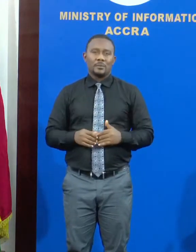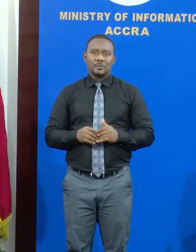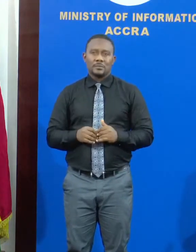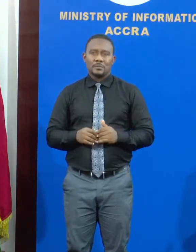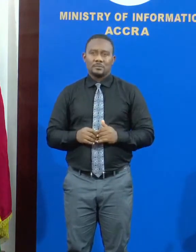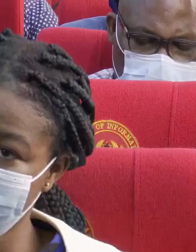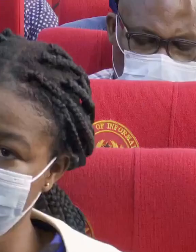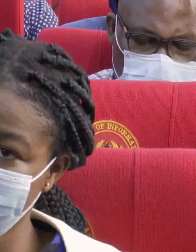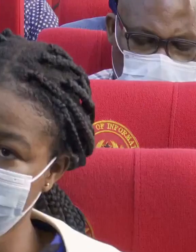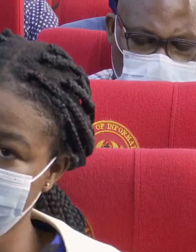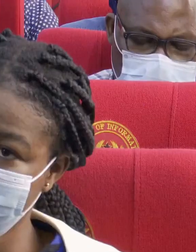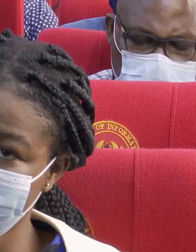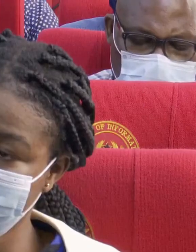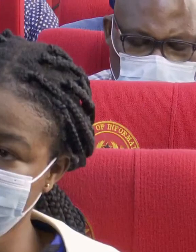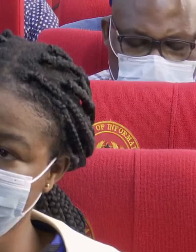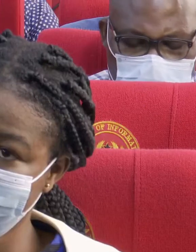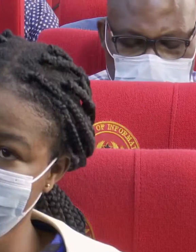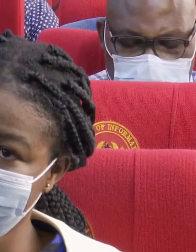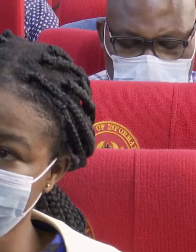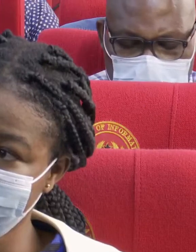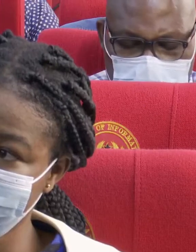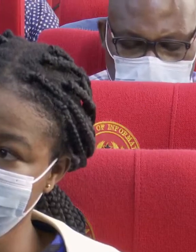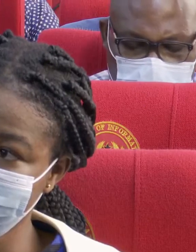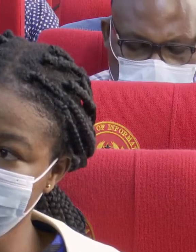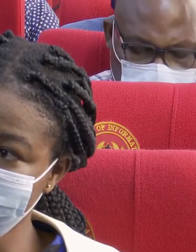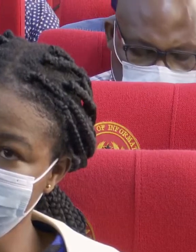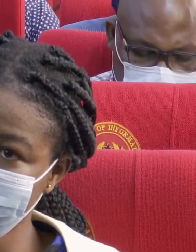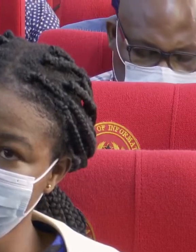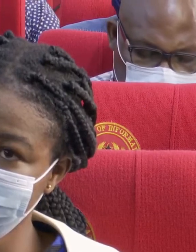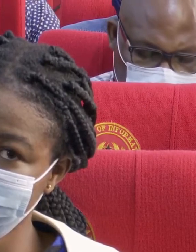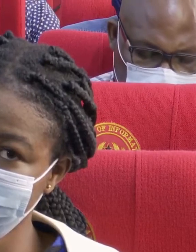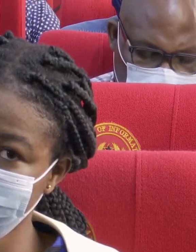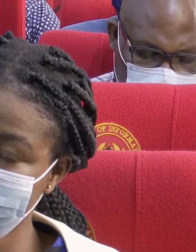we may have to do some adjudication. Even today,